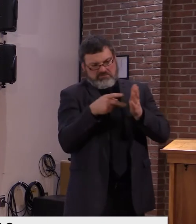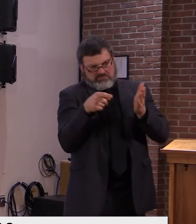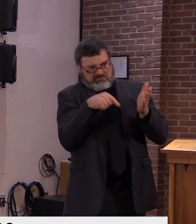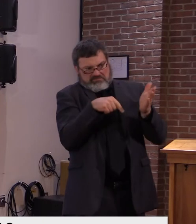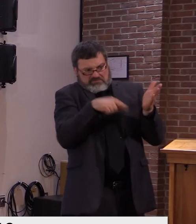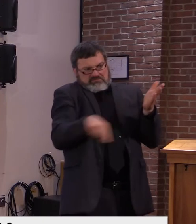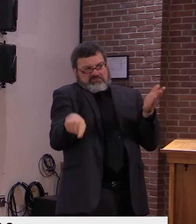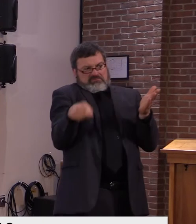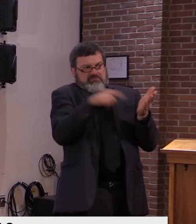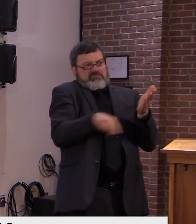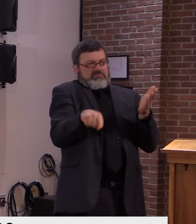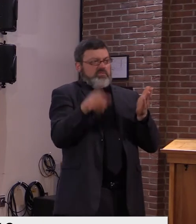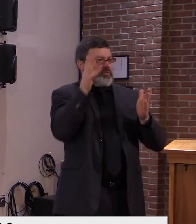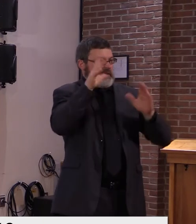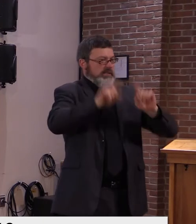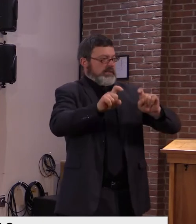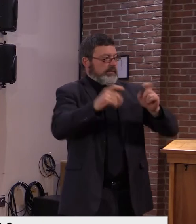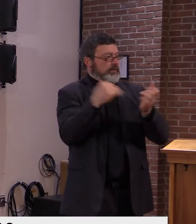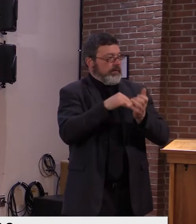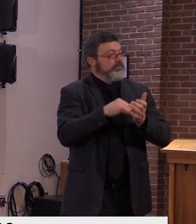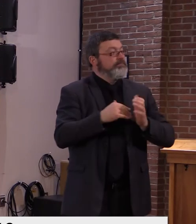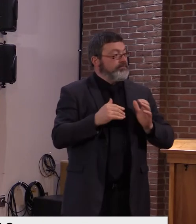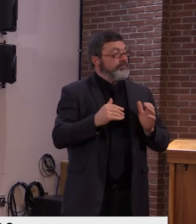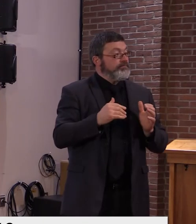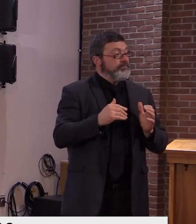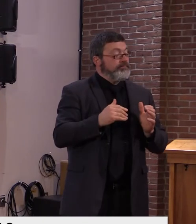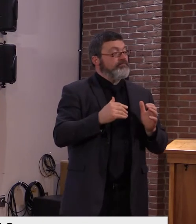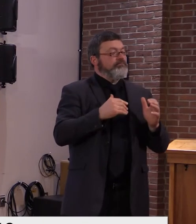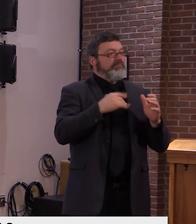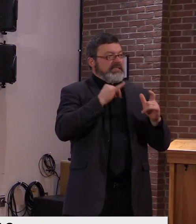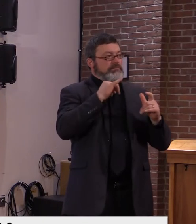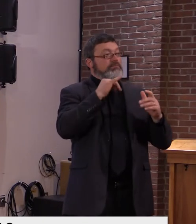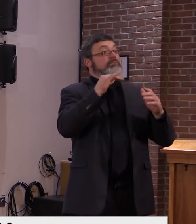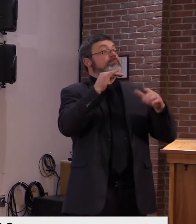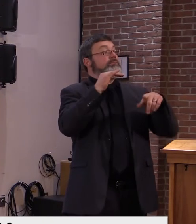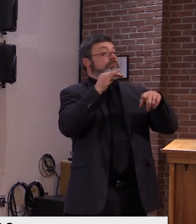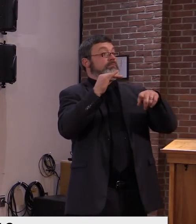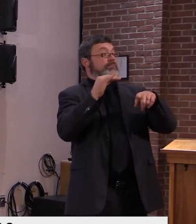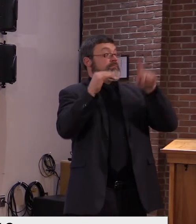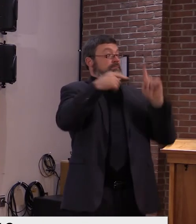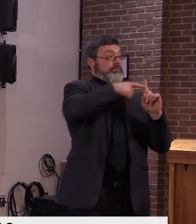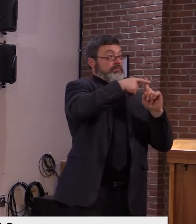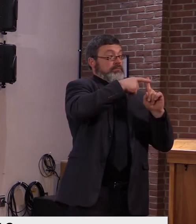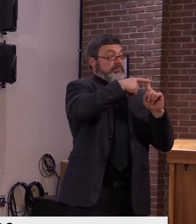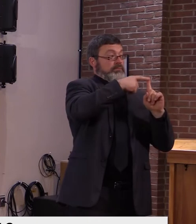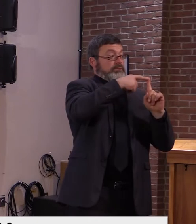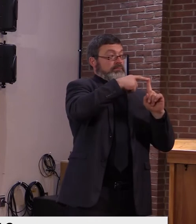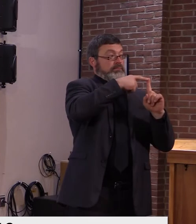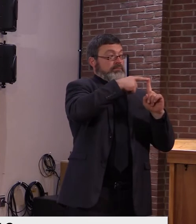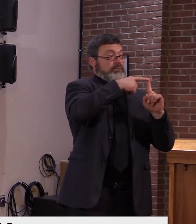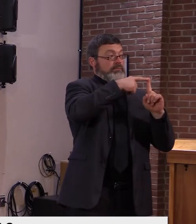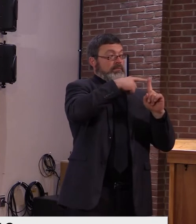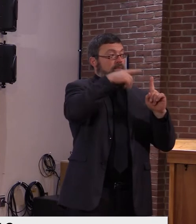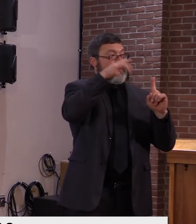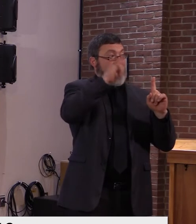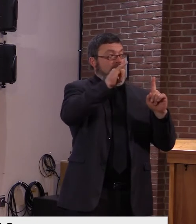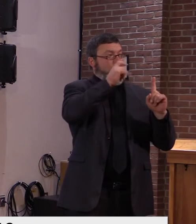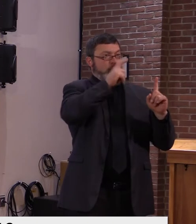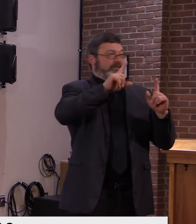was that the trooper who had an exposure did test positive, that test occurring